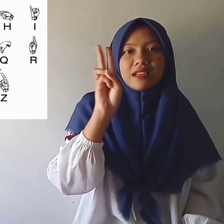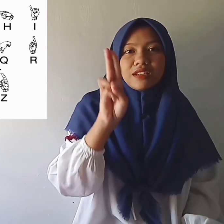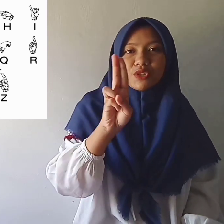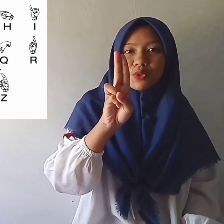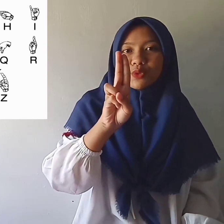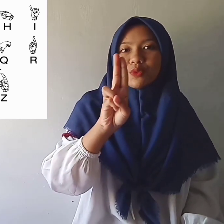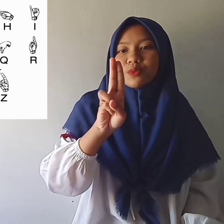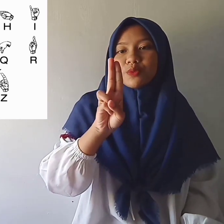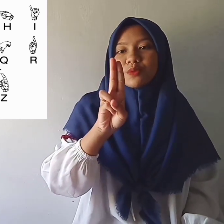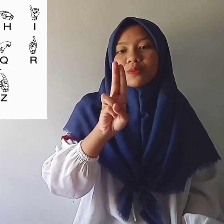U,